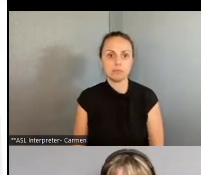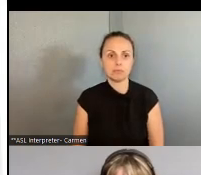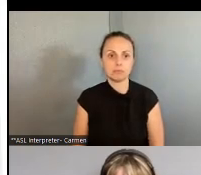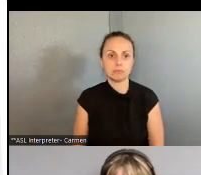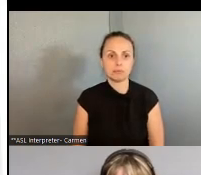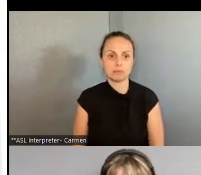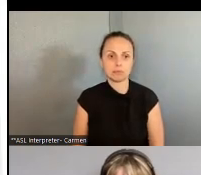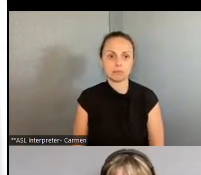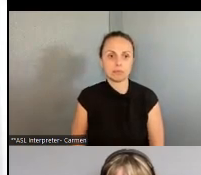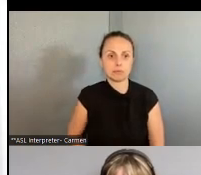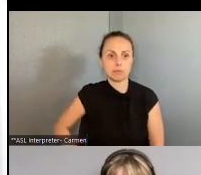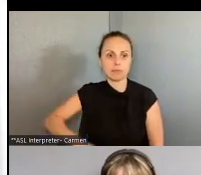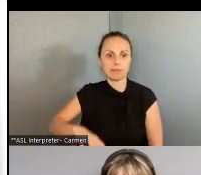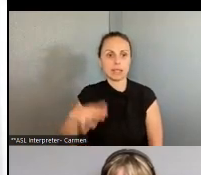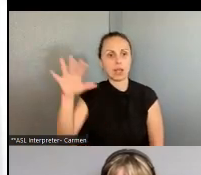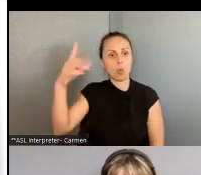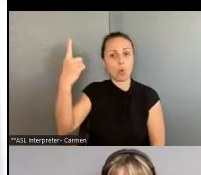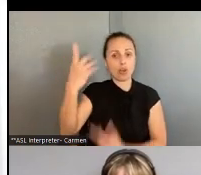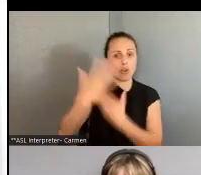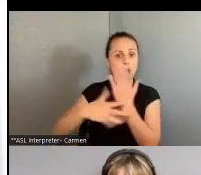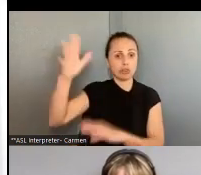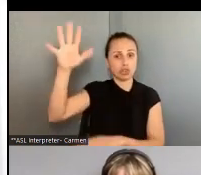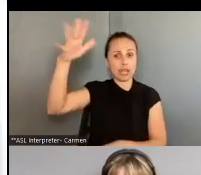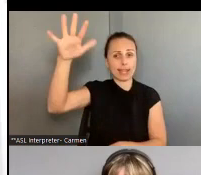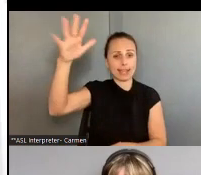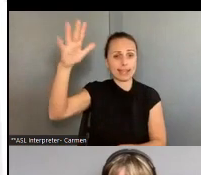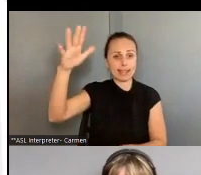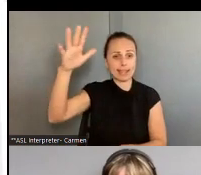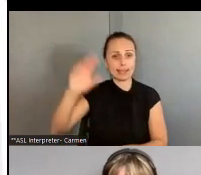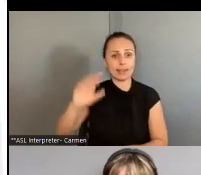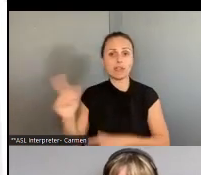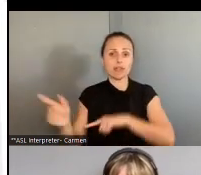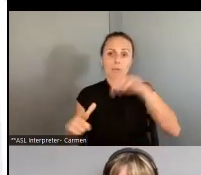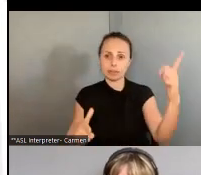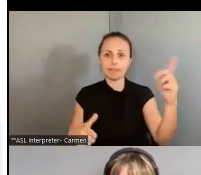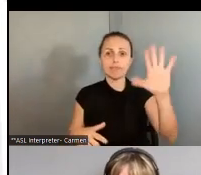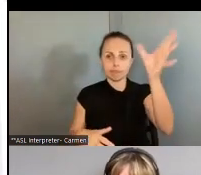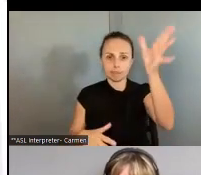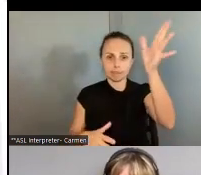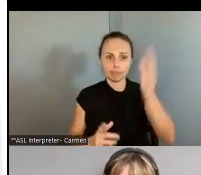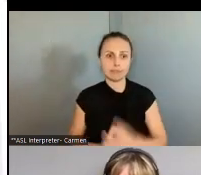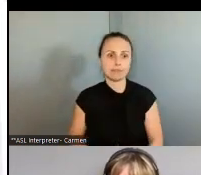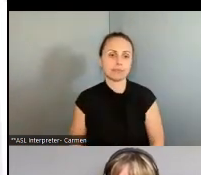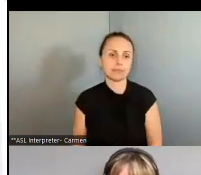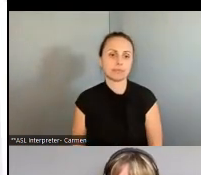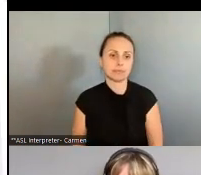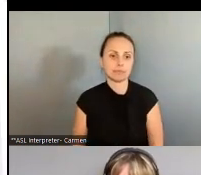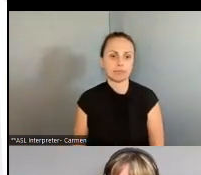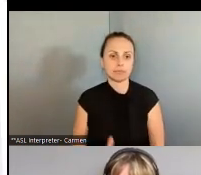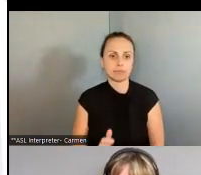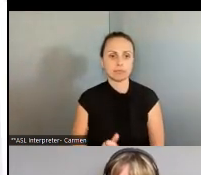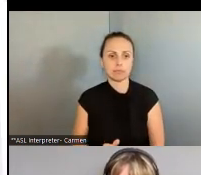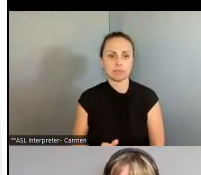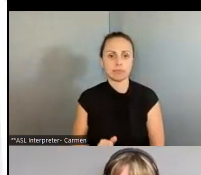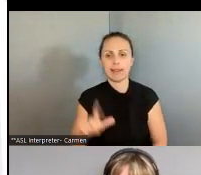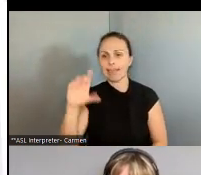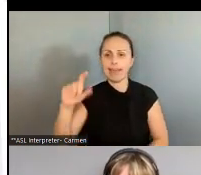And just gonna shake one off. And we're gonna shake one arm. And we're gonna shake one